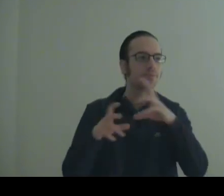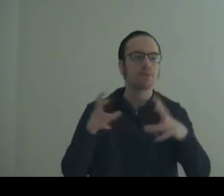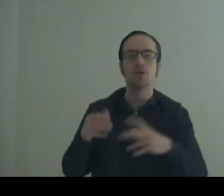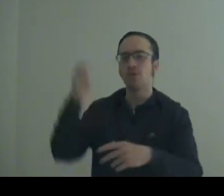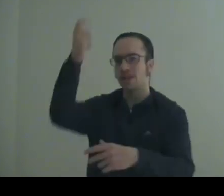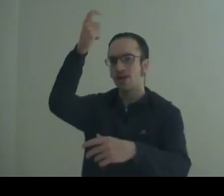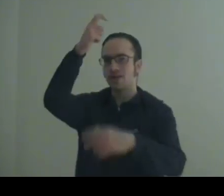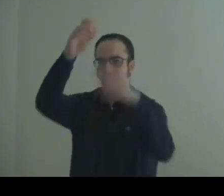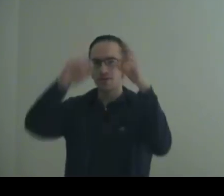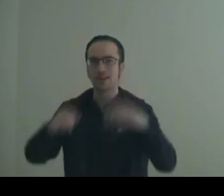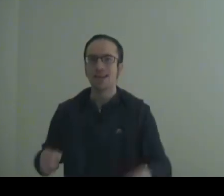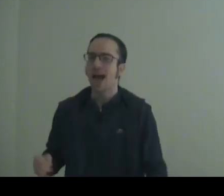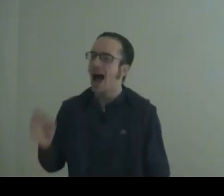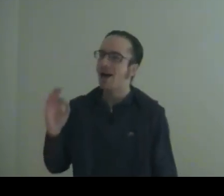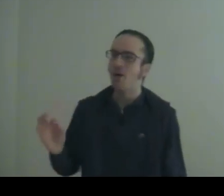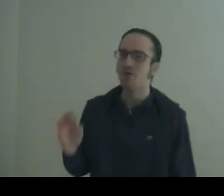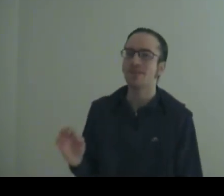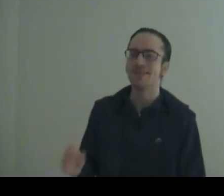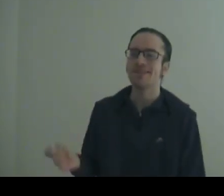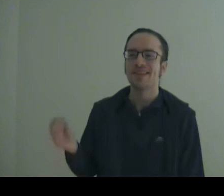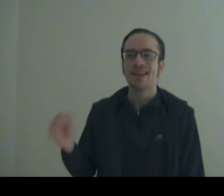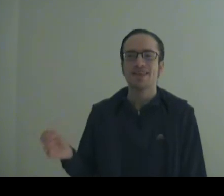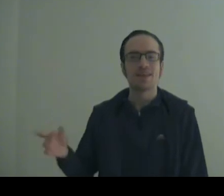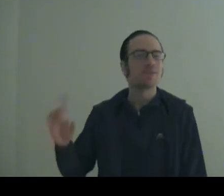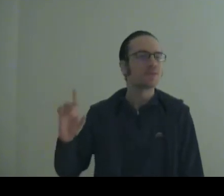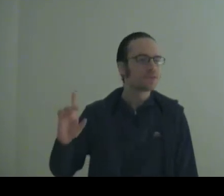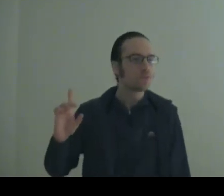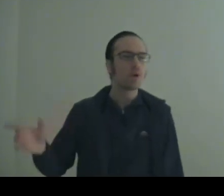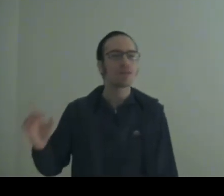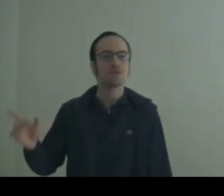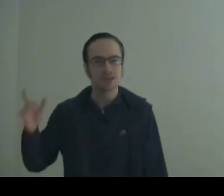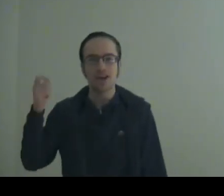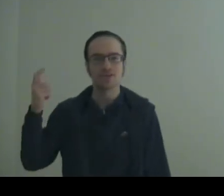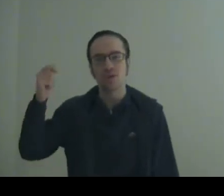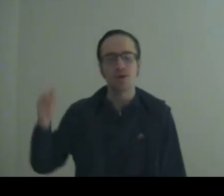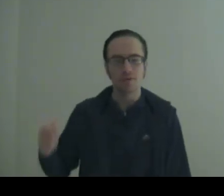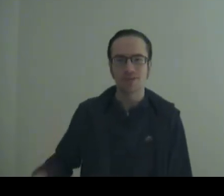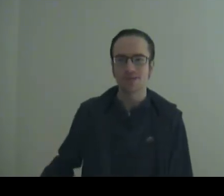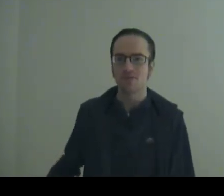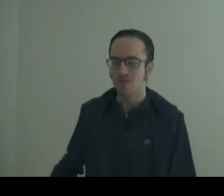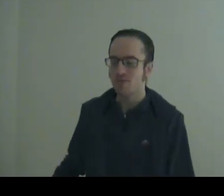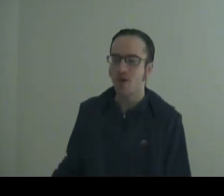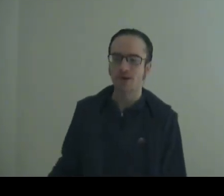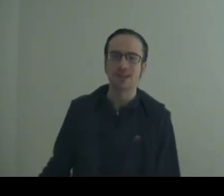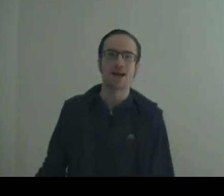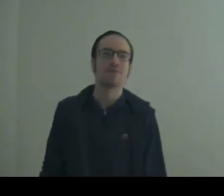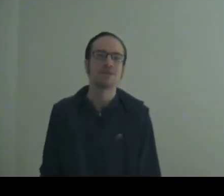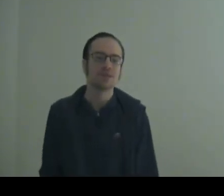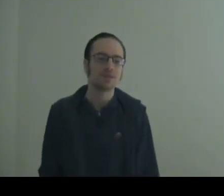people holding guns over their head, I always just think, what if just one of those guns went off at just the wrong time? Then it would be